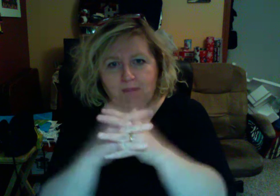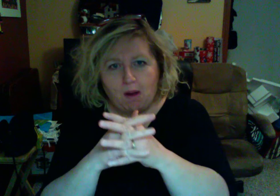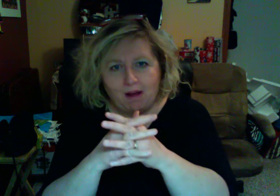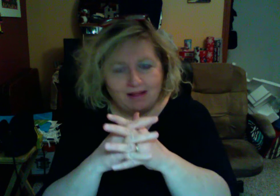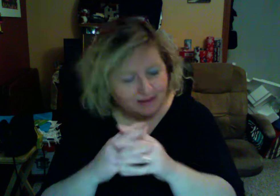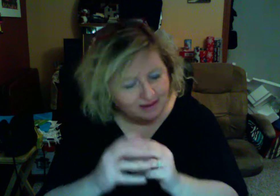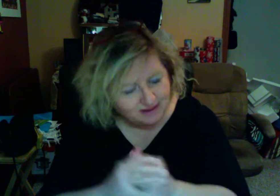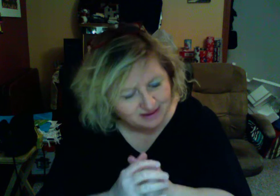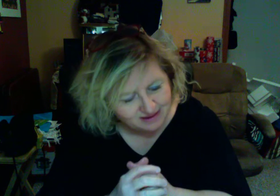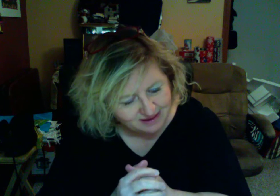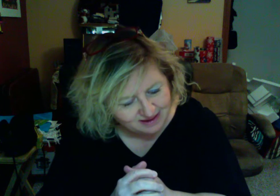football,